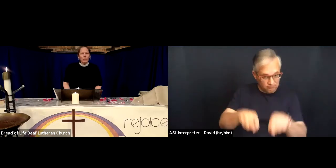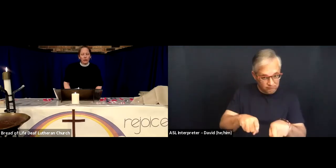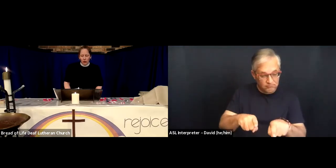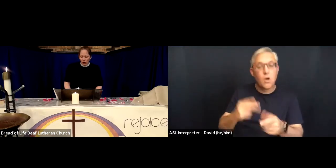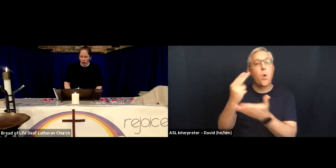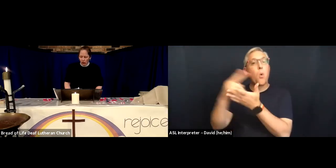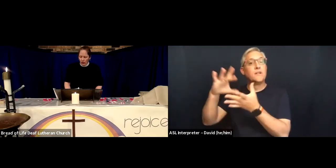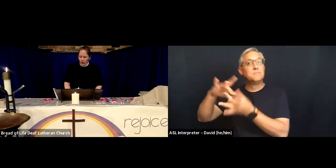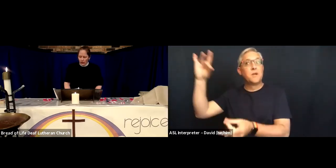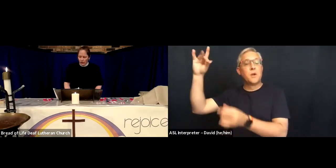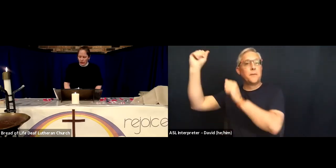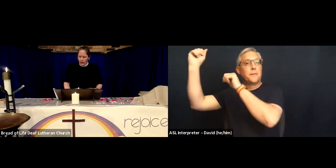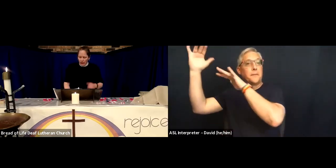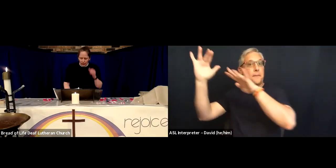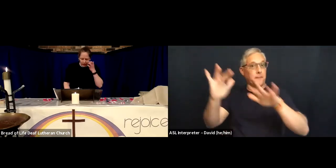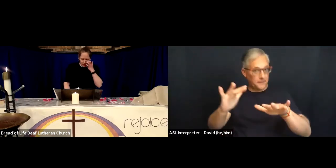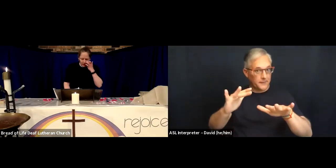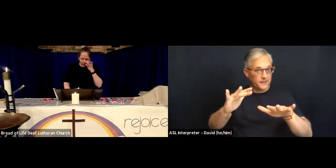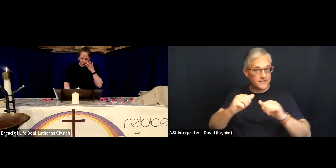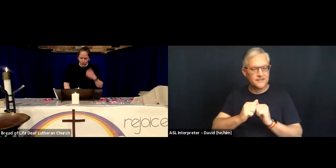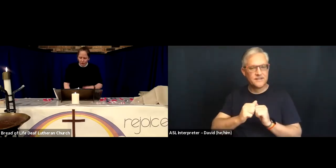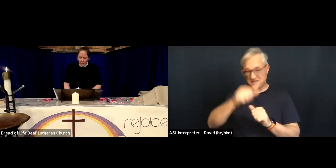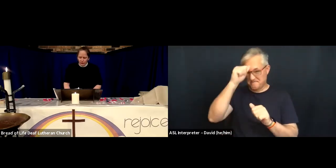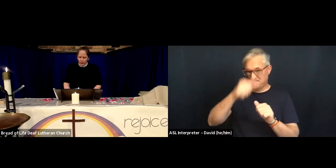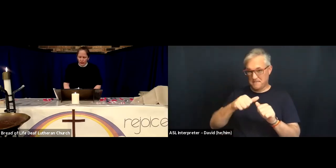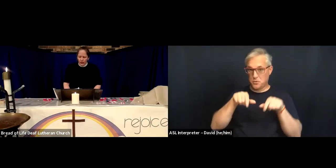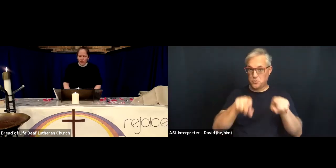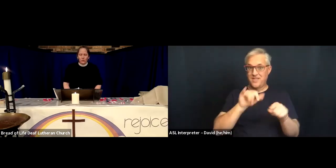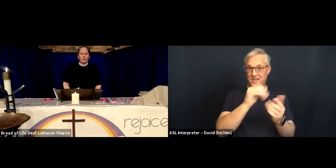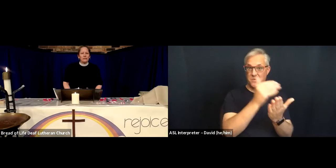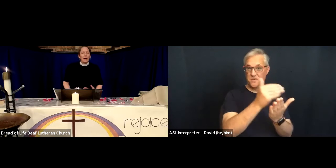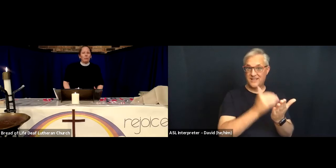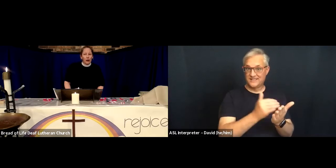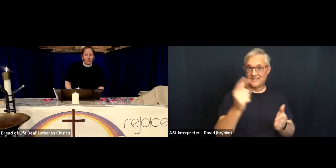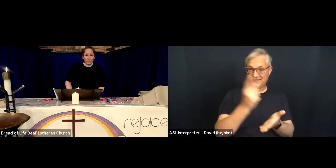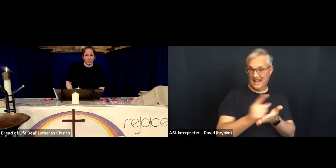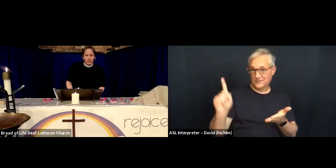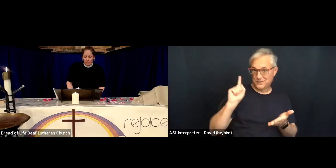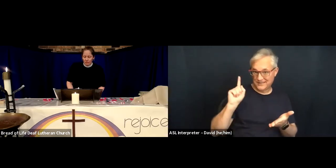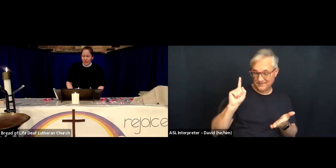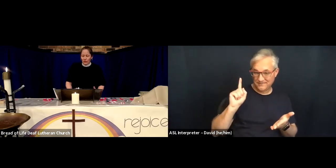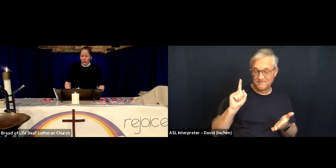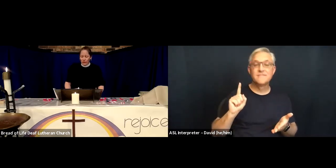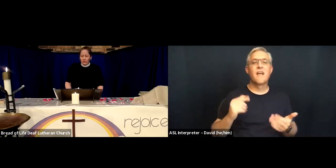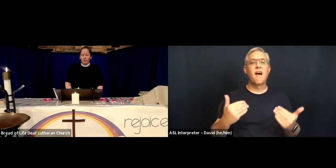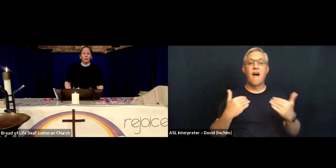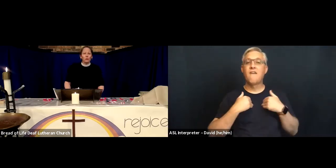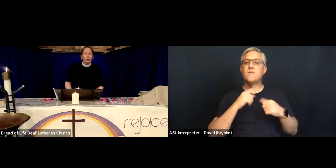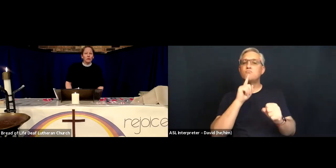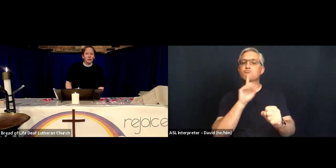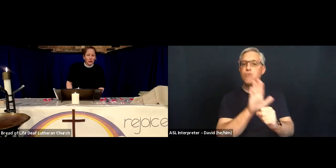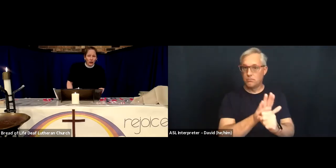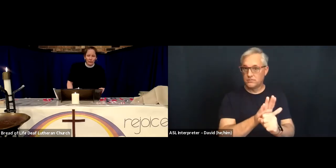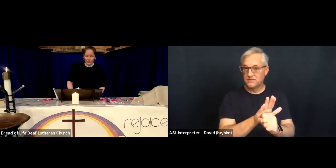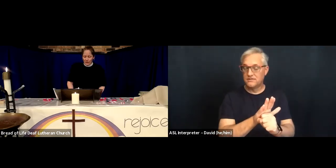You might recall in that lesson and worship last week was that promise that the Holy Spirit